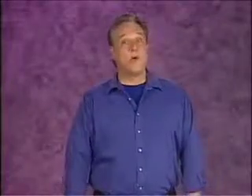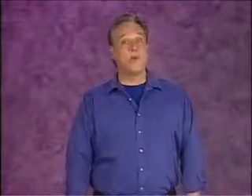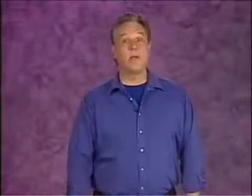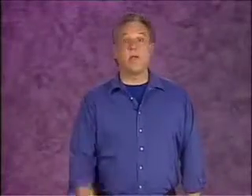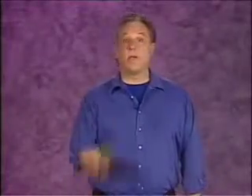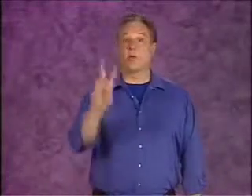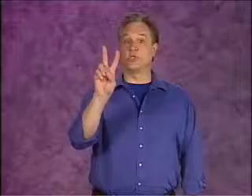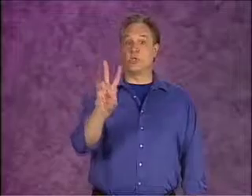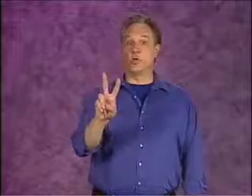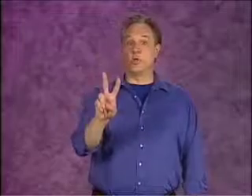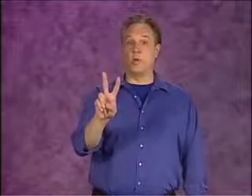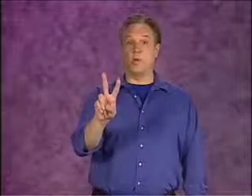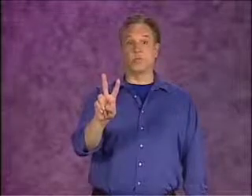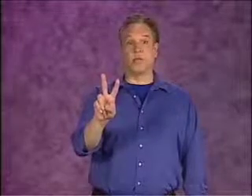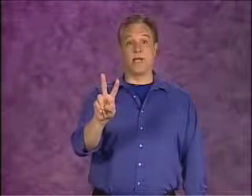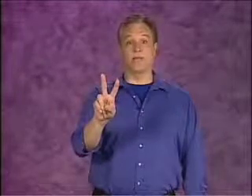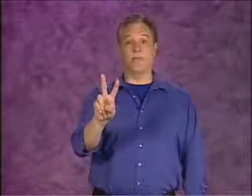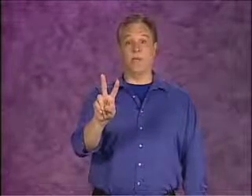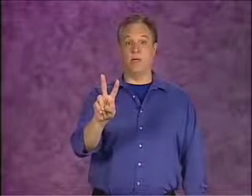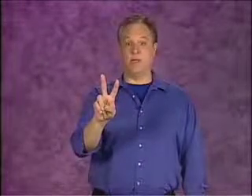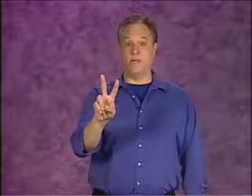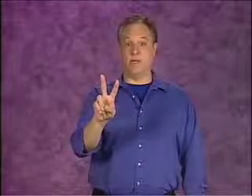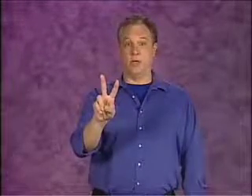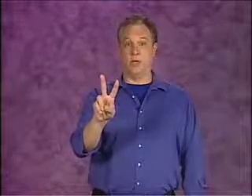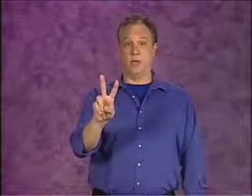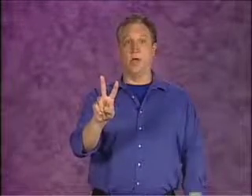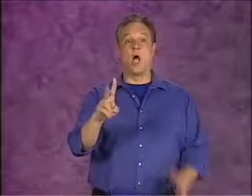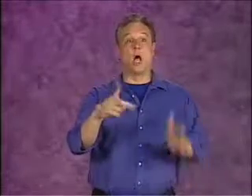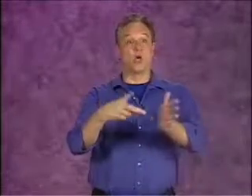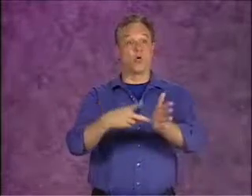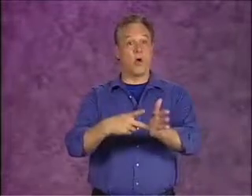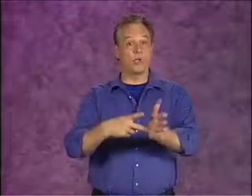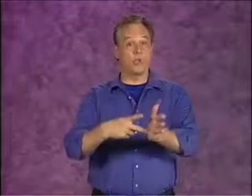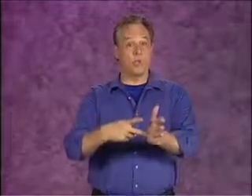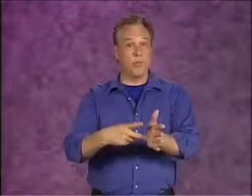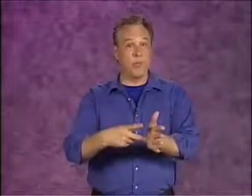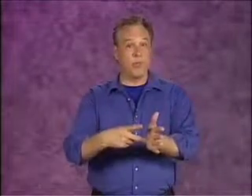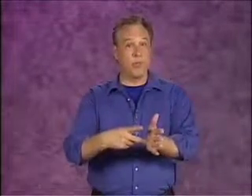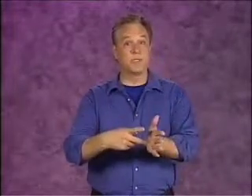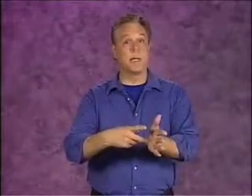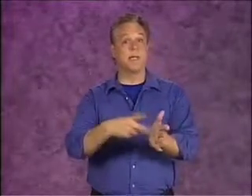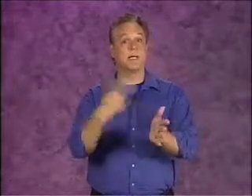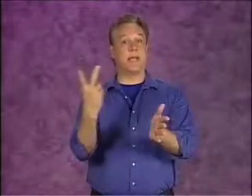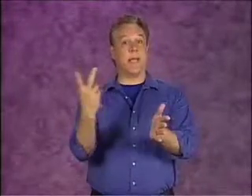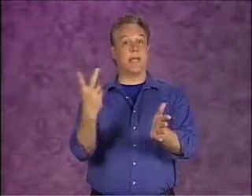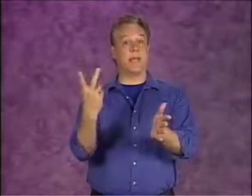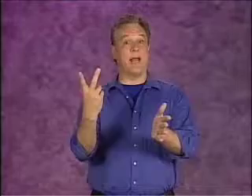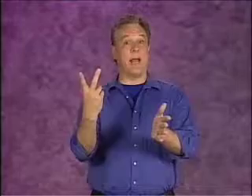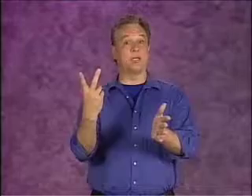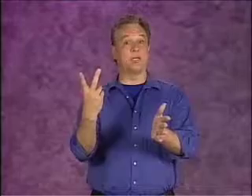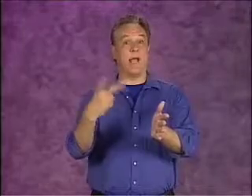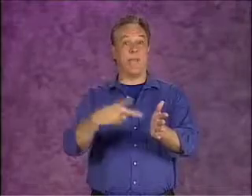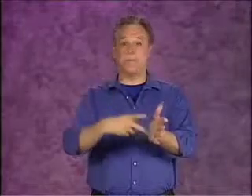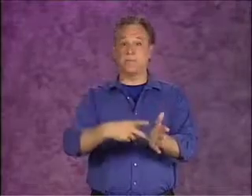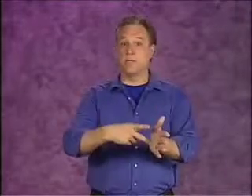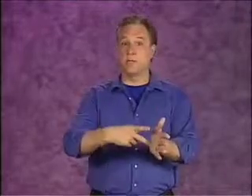Form the number 2 and strike the middle finger across your palm to indicate an action happens